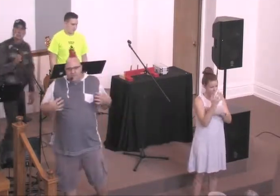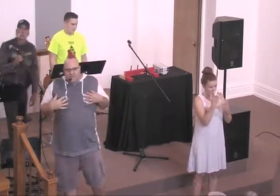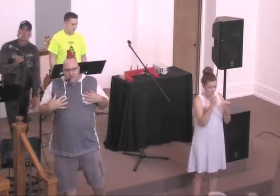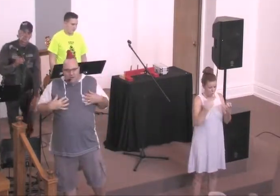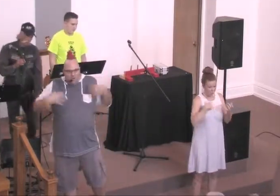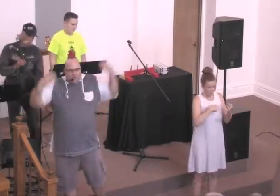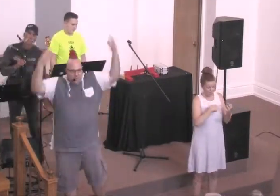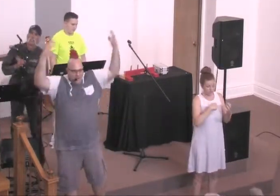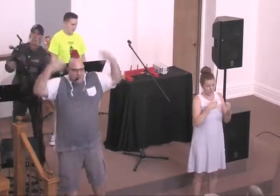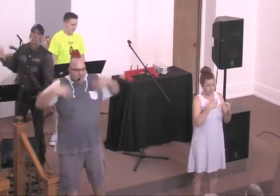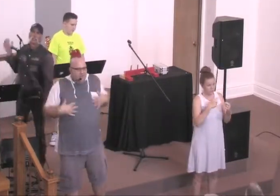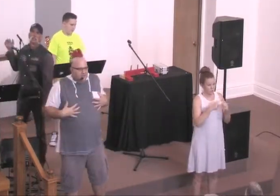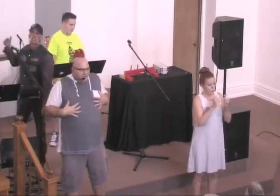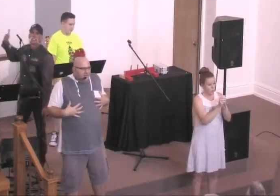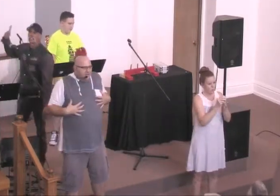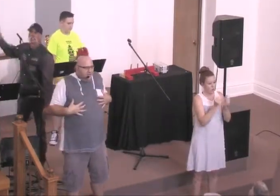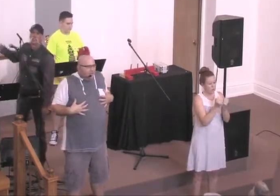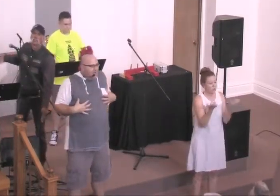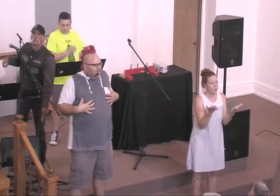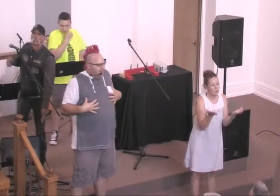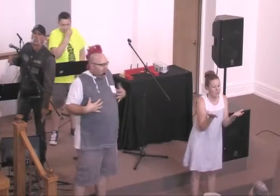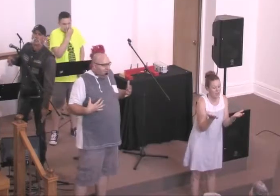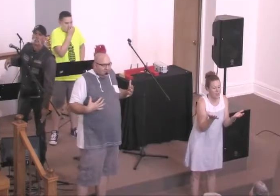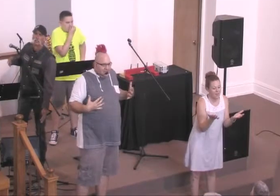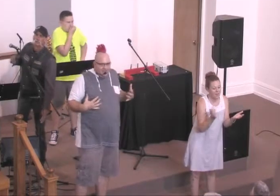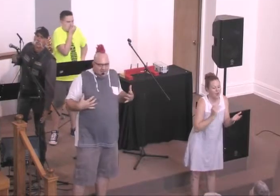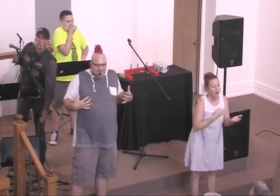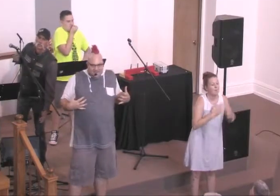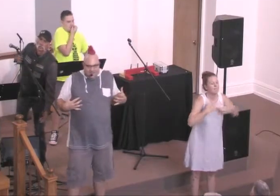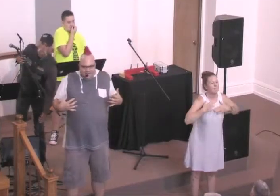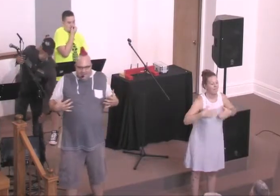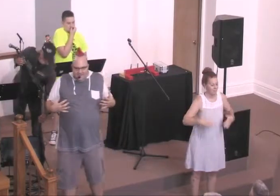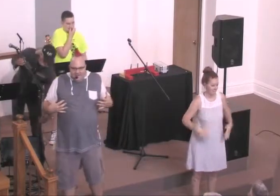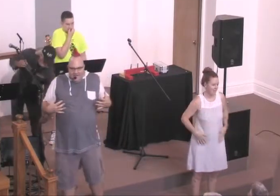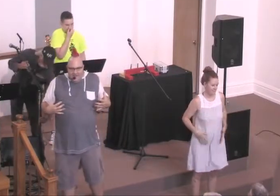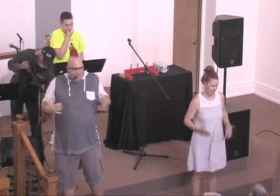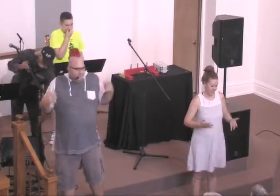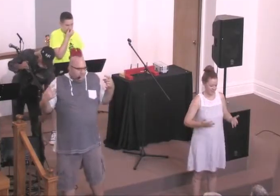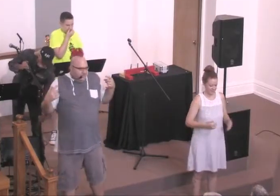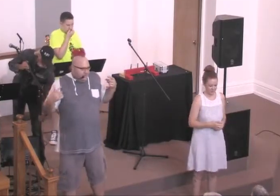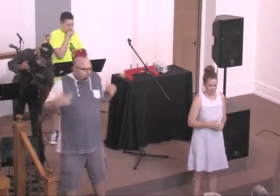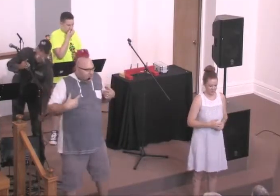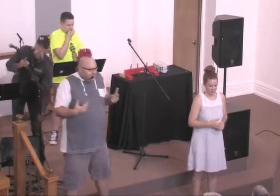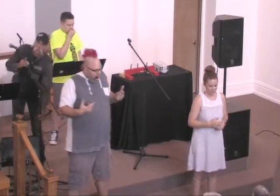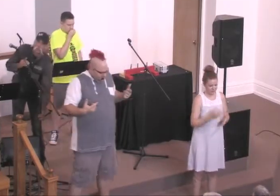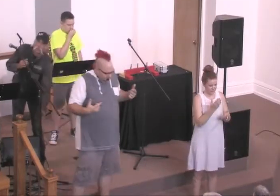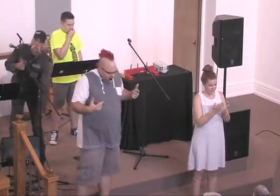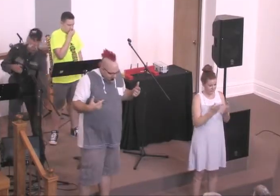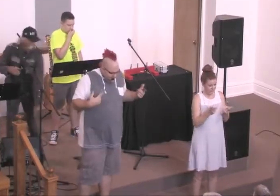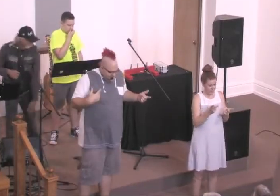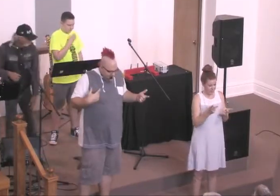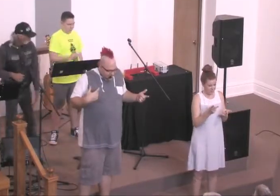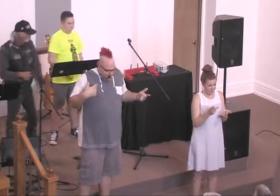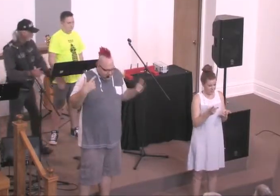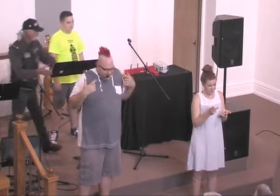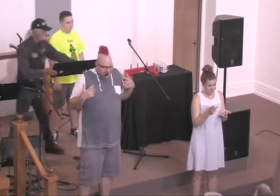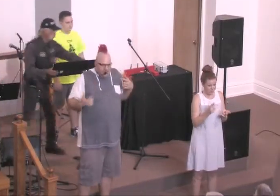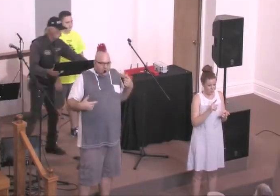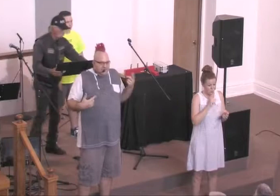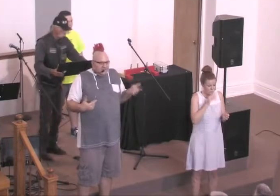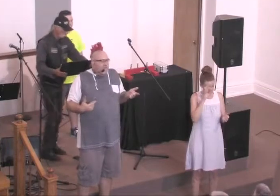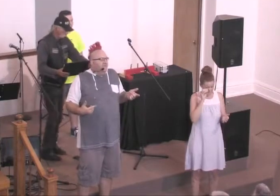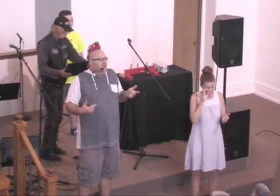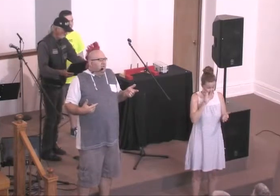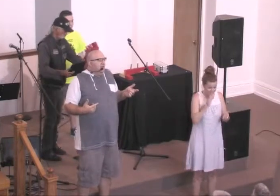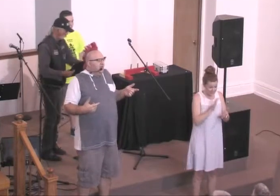worship him with our whole what? Our bodies. Okay. Now, some people, I think, really believe that when